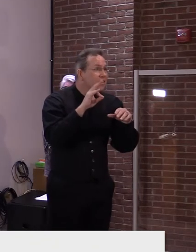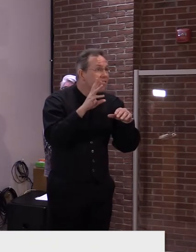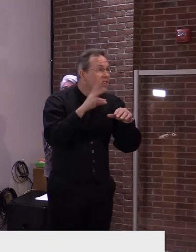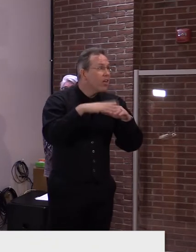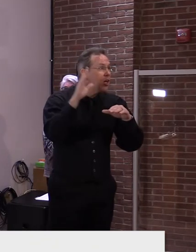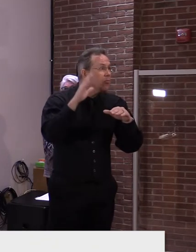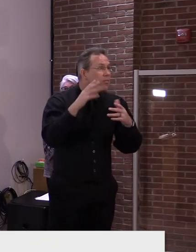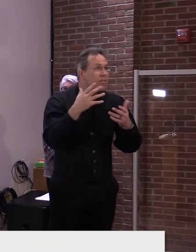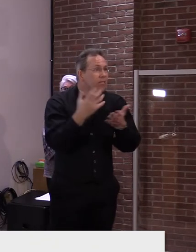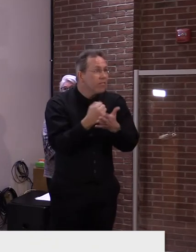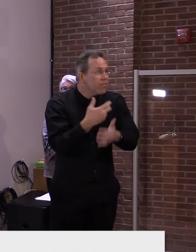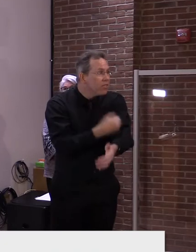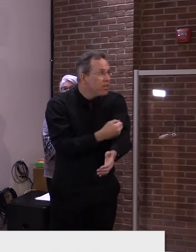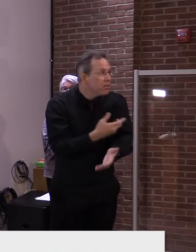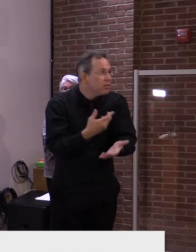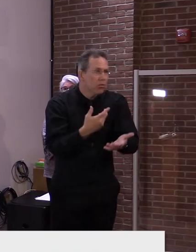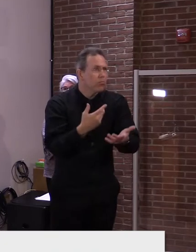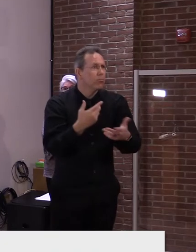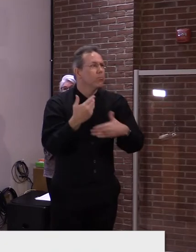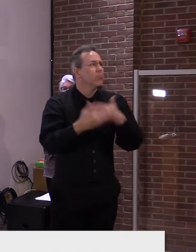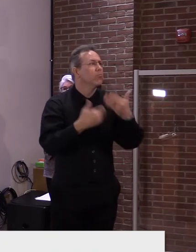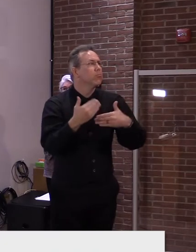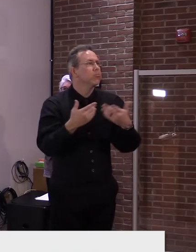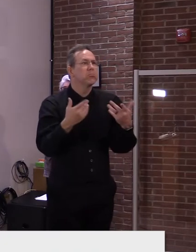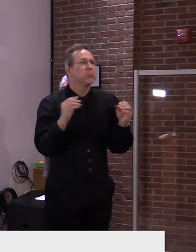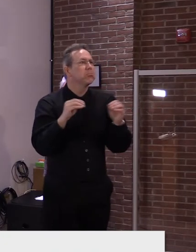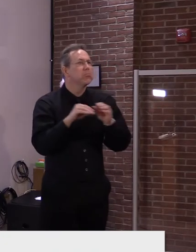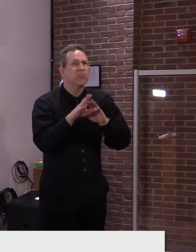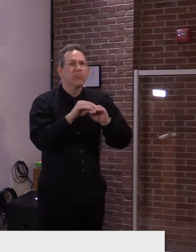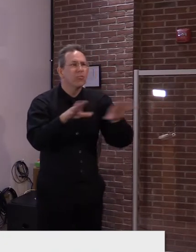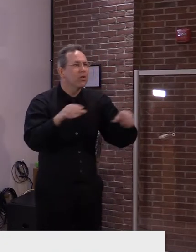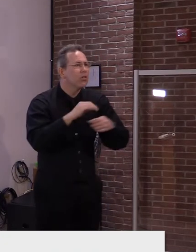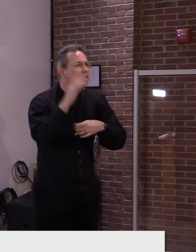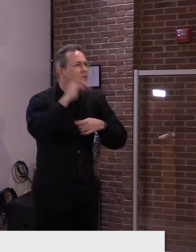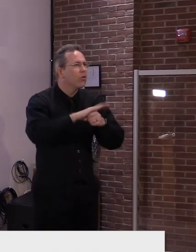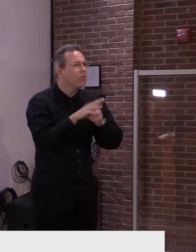cases in that area. So I think you're going to, you know,